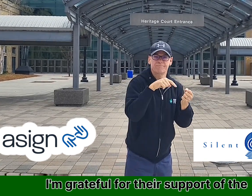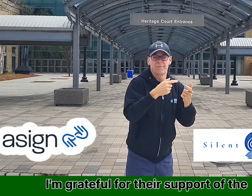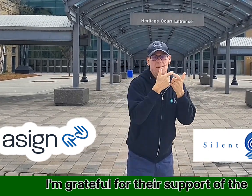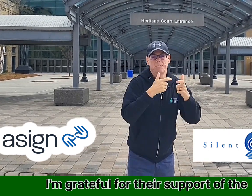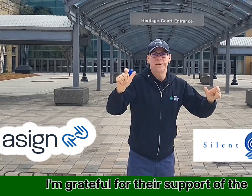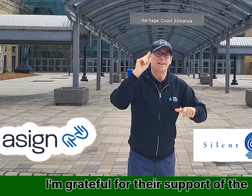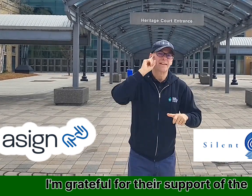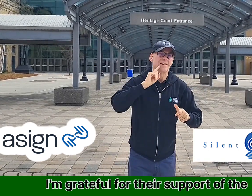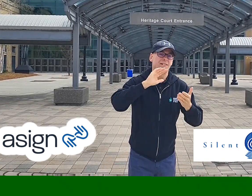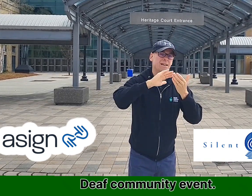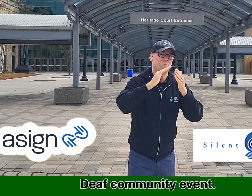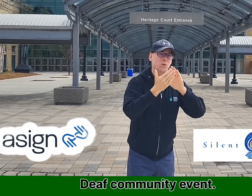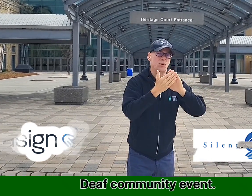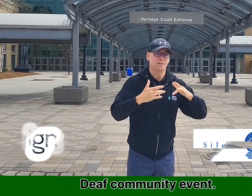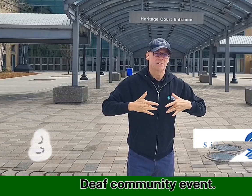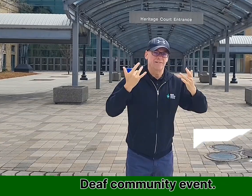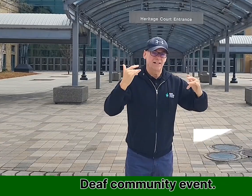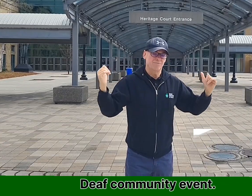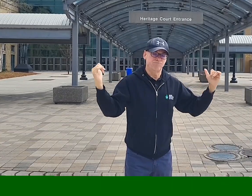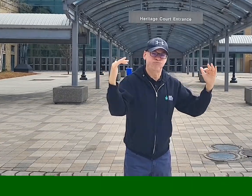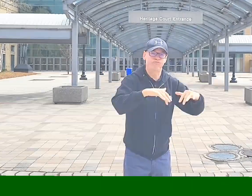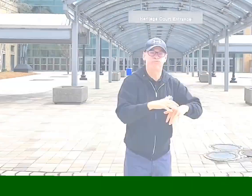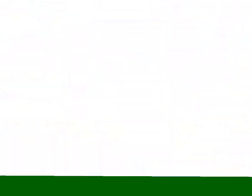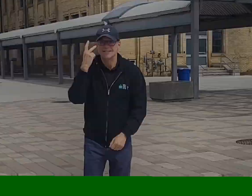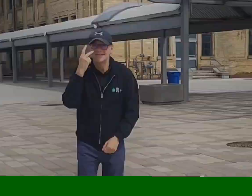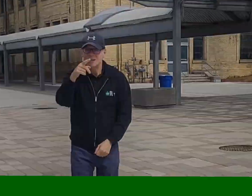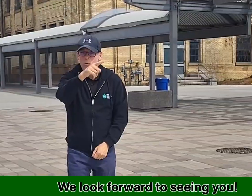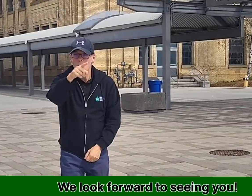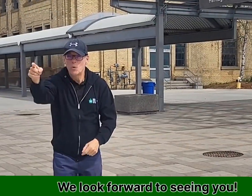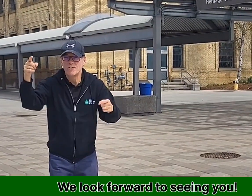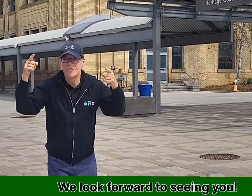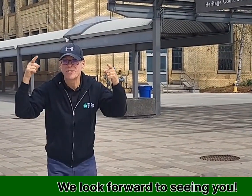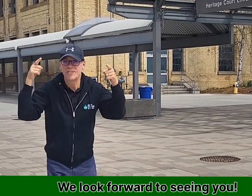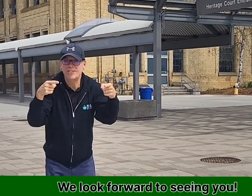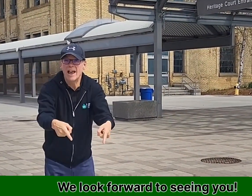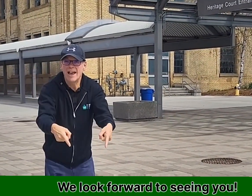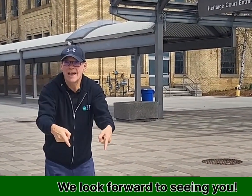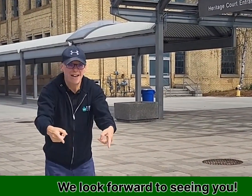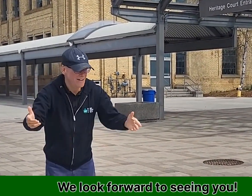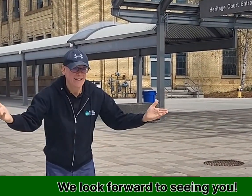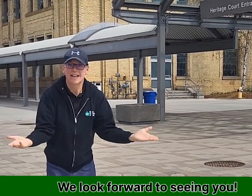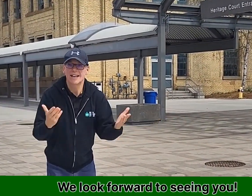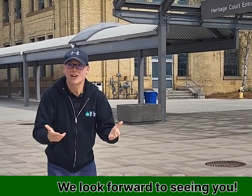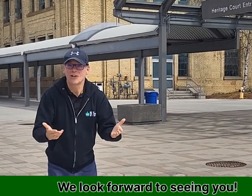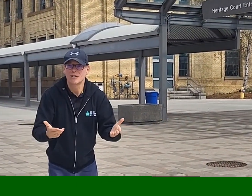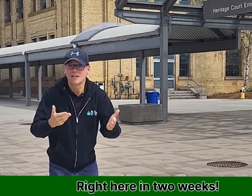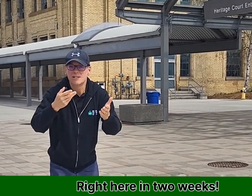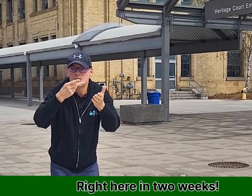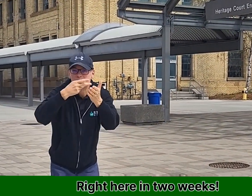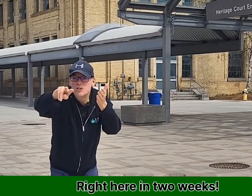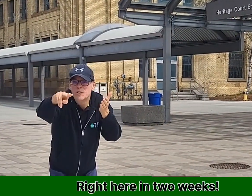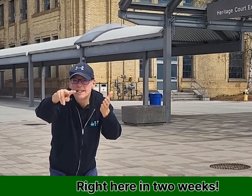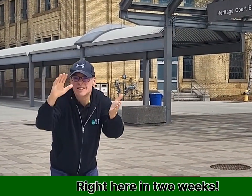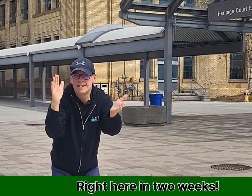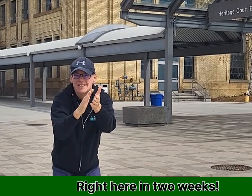support of the Deaf Community event. We look forward to seeing you. Right here in two weeks. have three